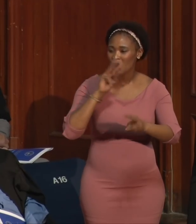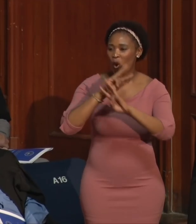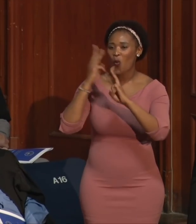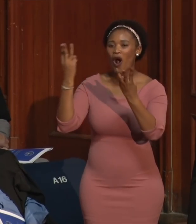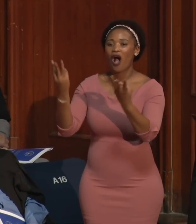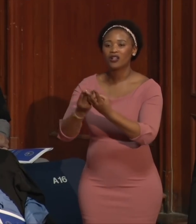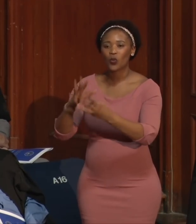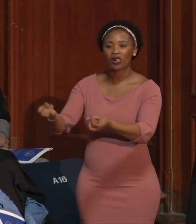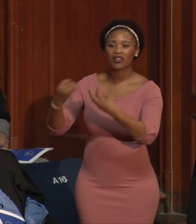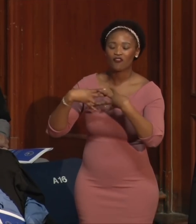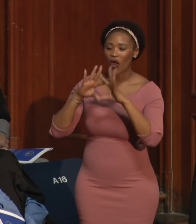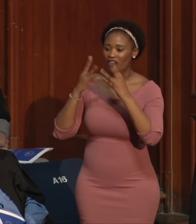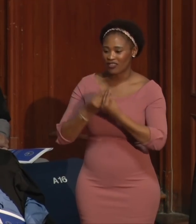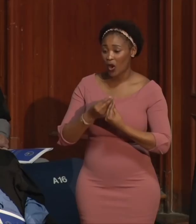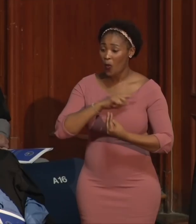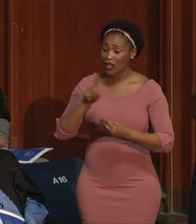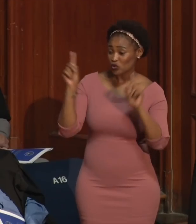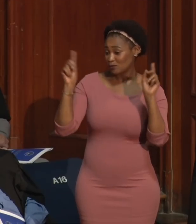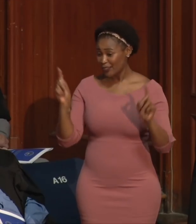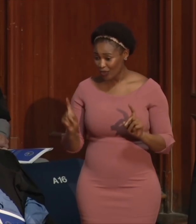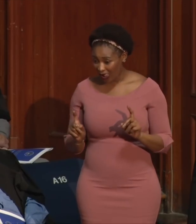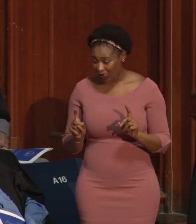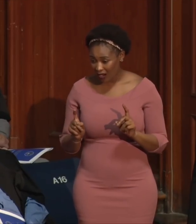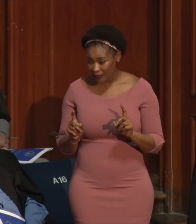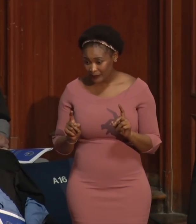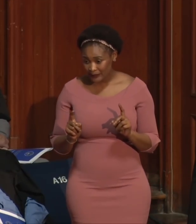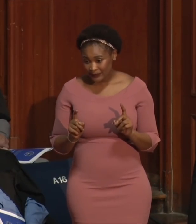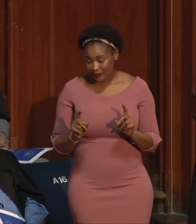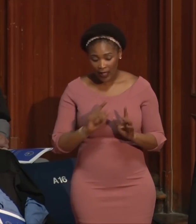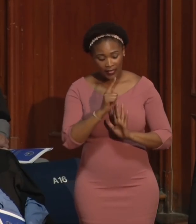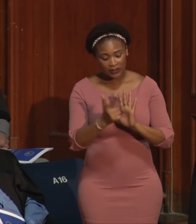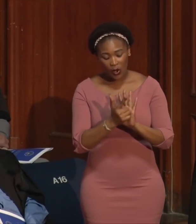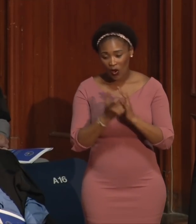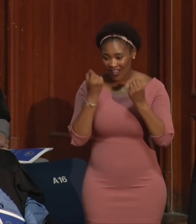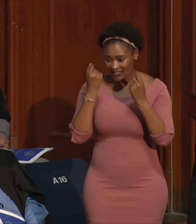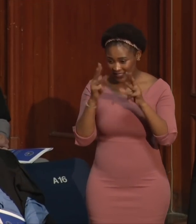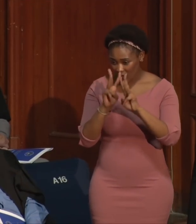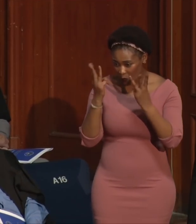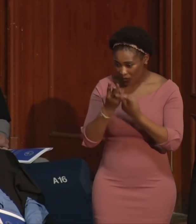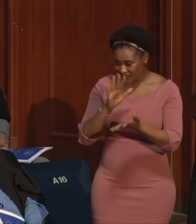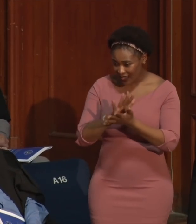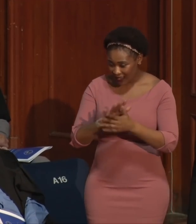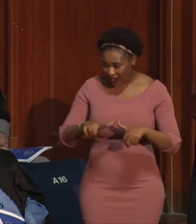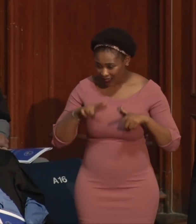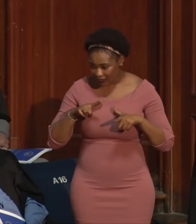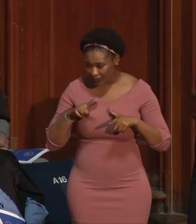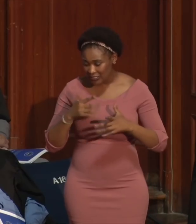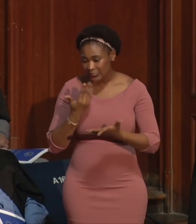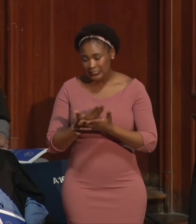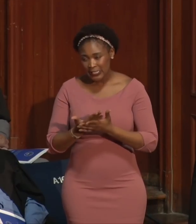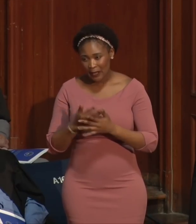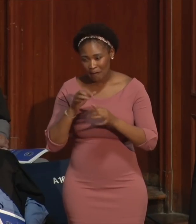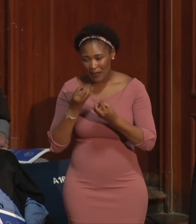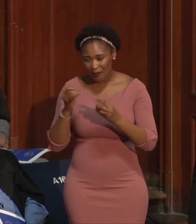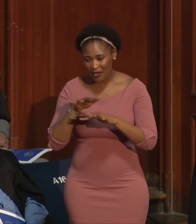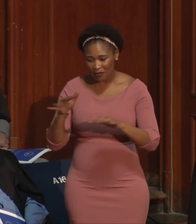know, you're special. This flawed understanding of the world and life can trap so many